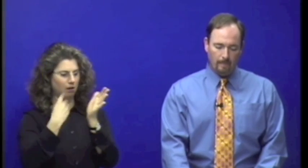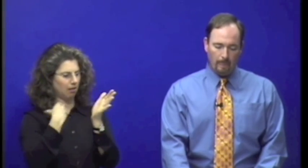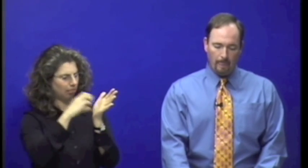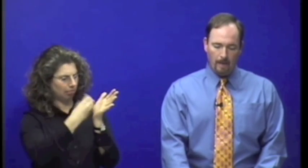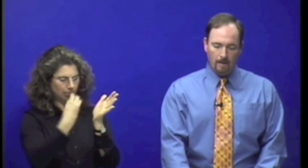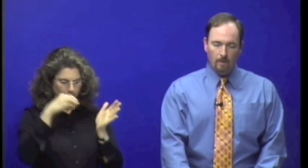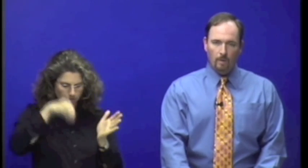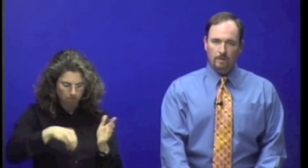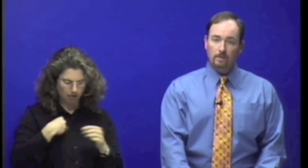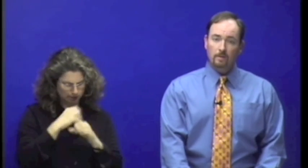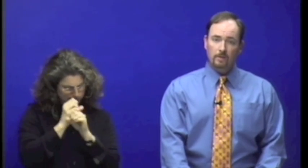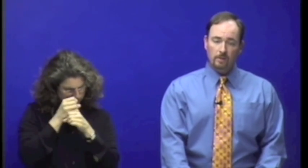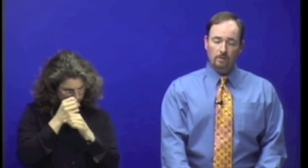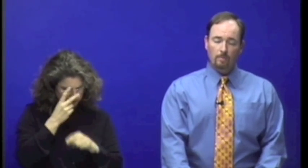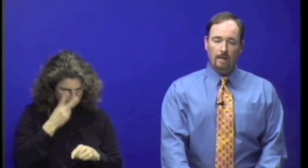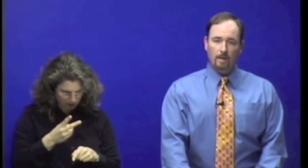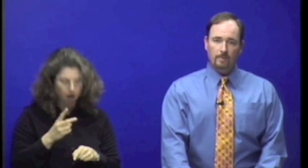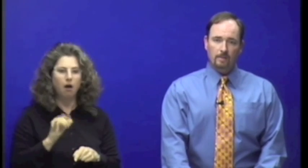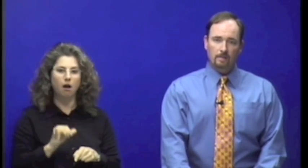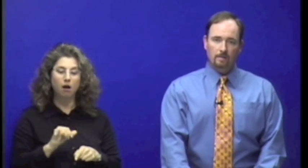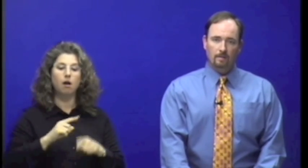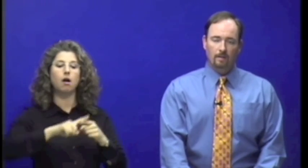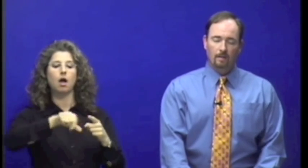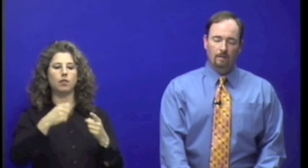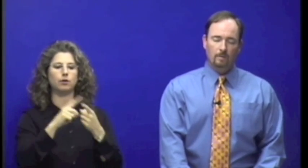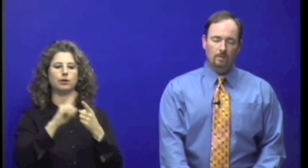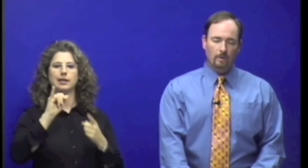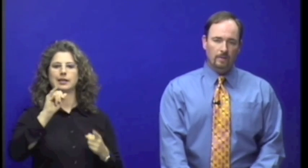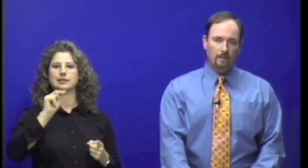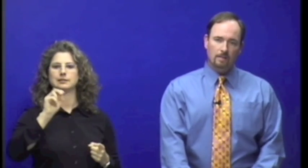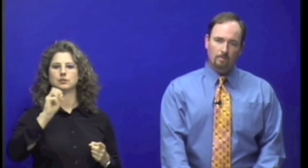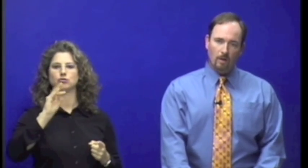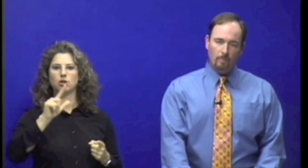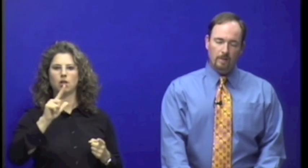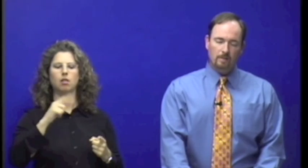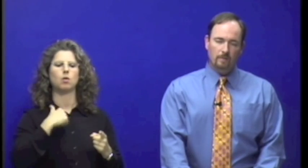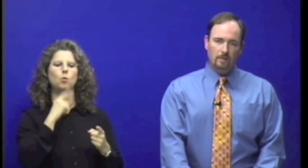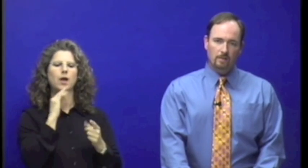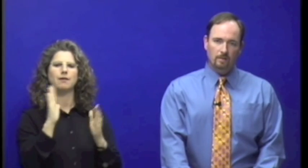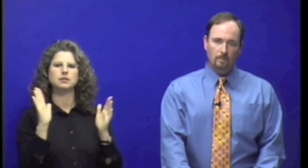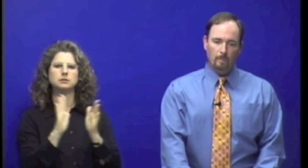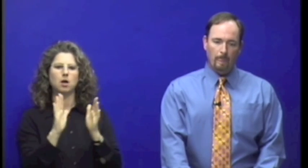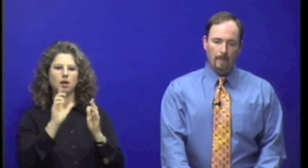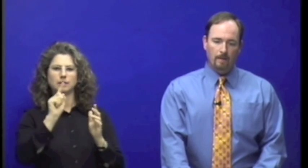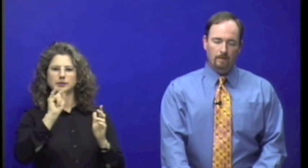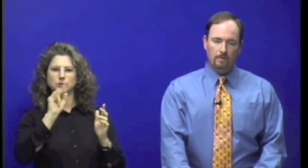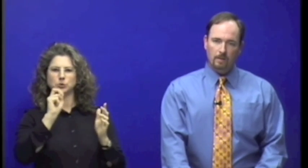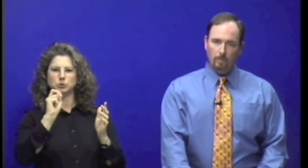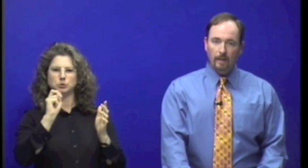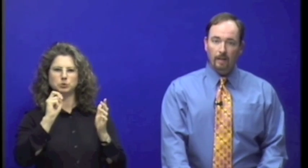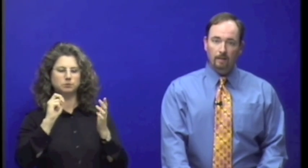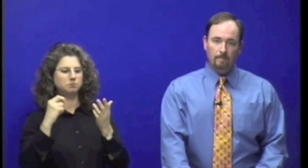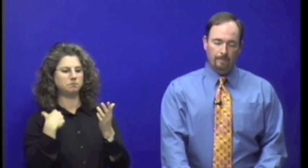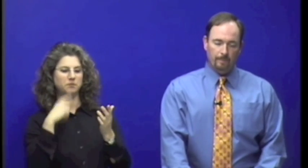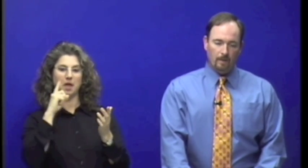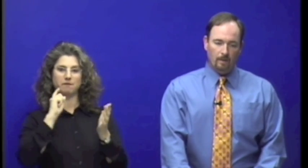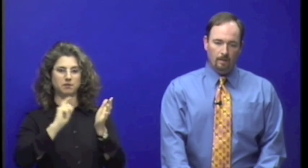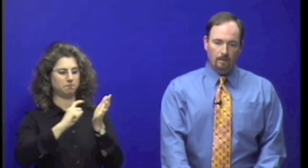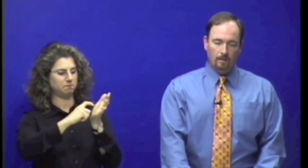microscope. We also do incisional biopsies, which is where we take a small piece of tissue using a